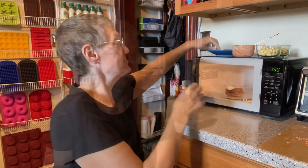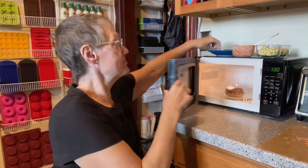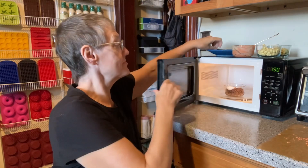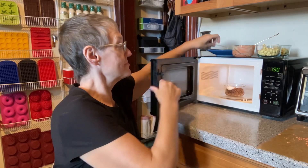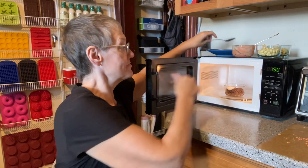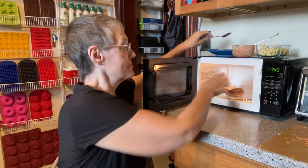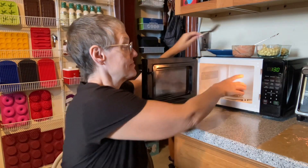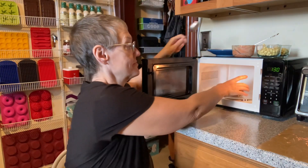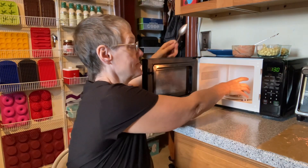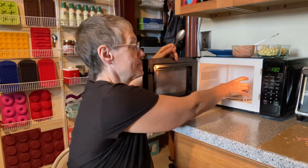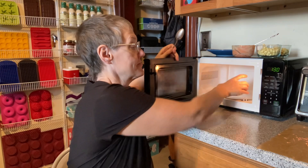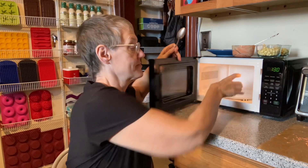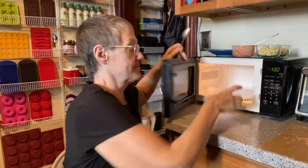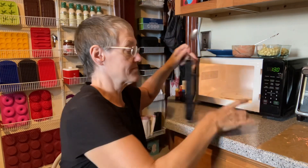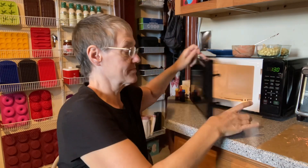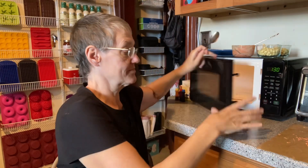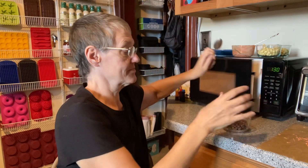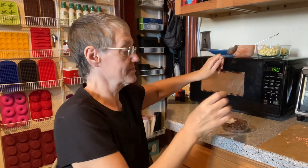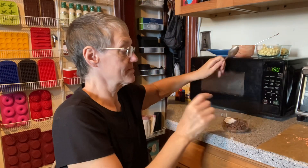until it's melted.